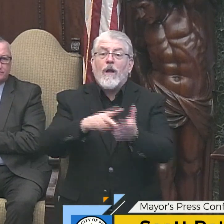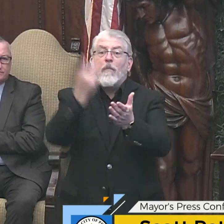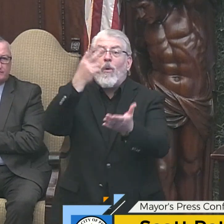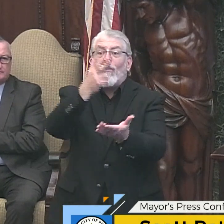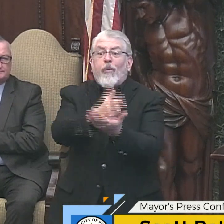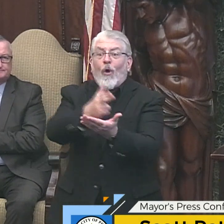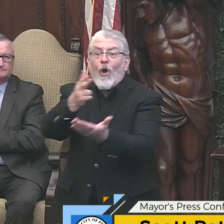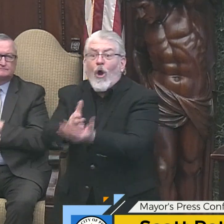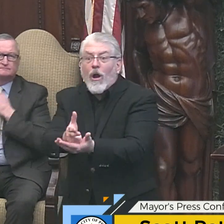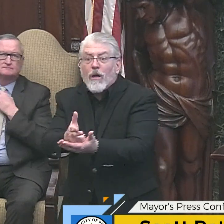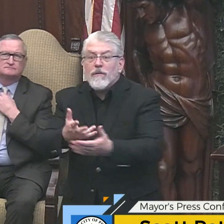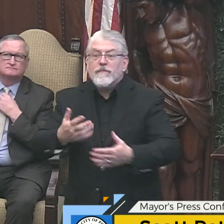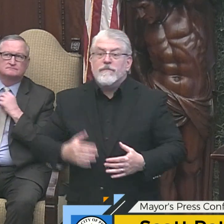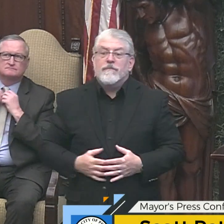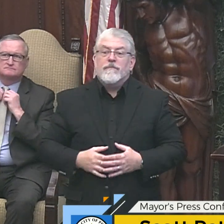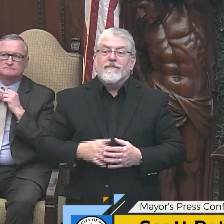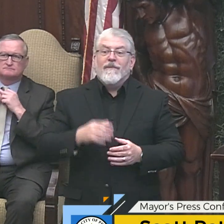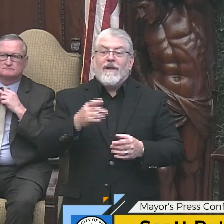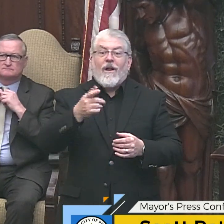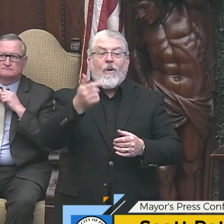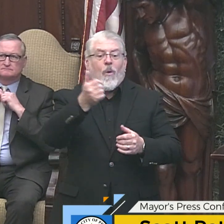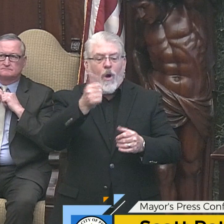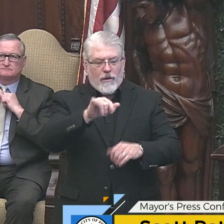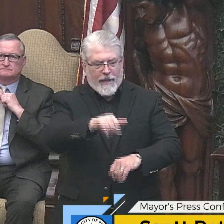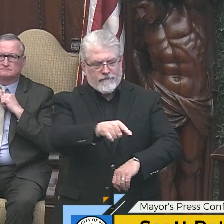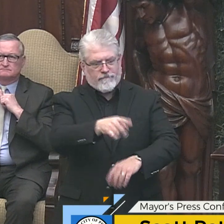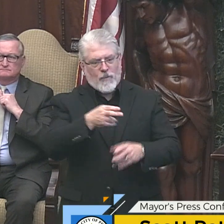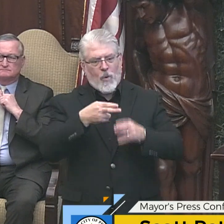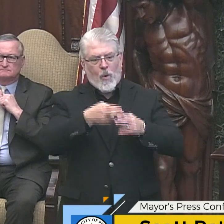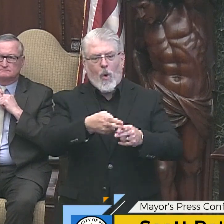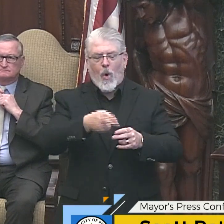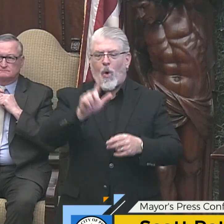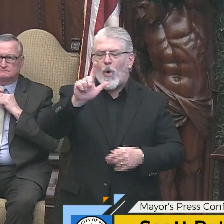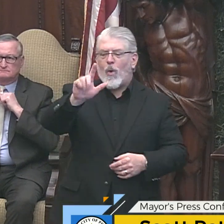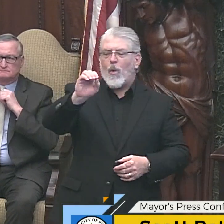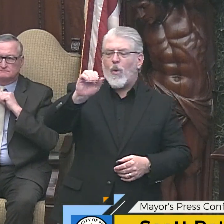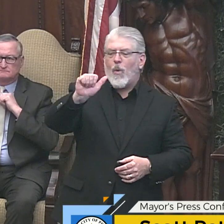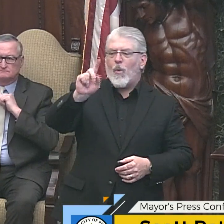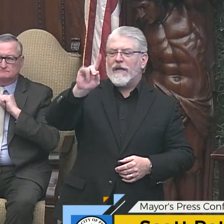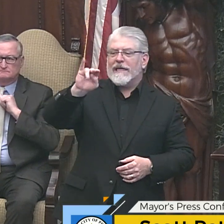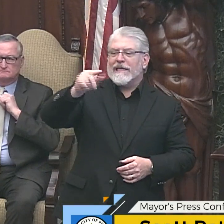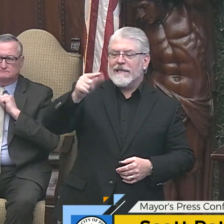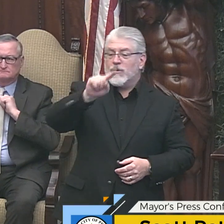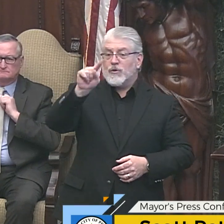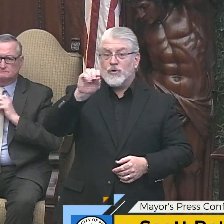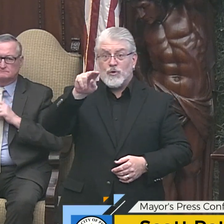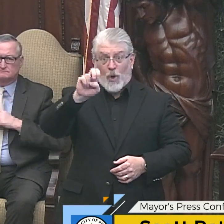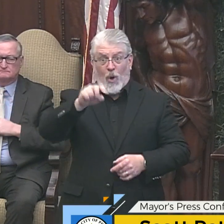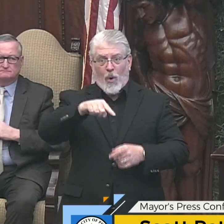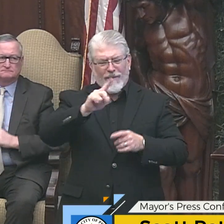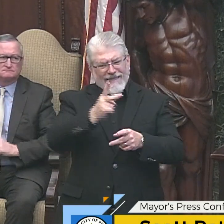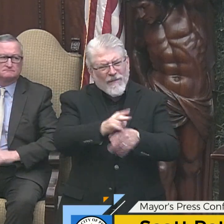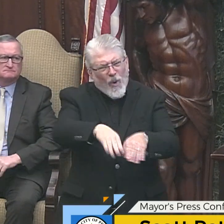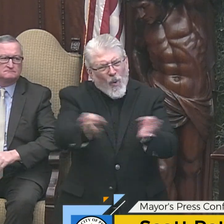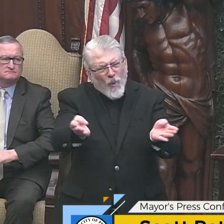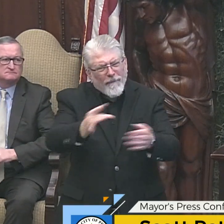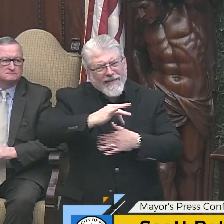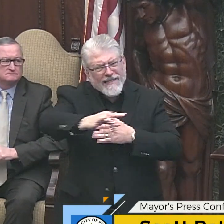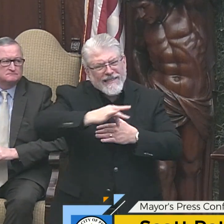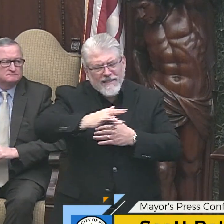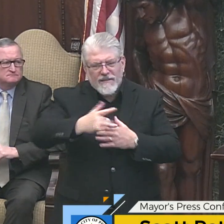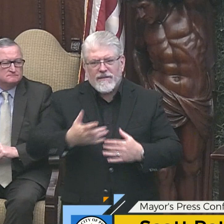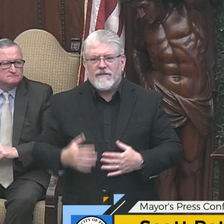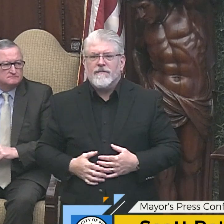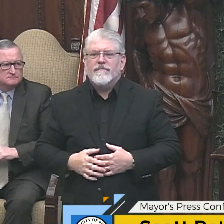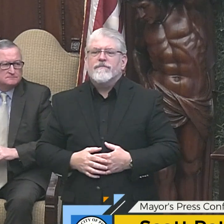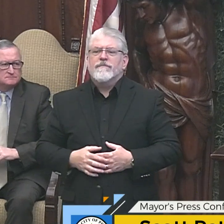It's essential that motorists park legally so as not to impede the delivery of